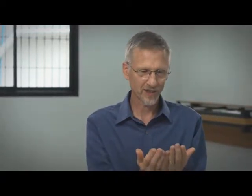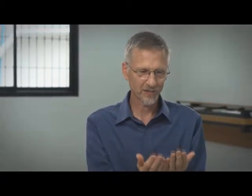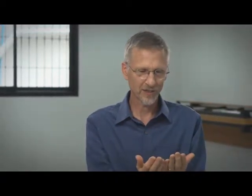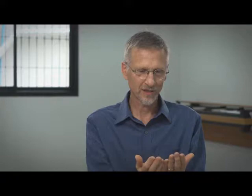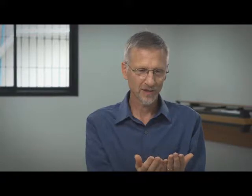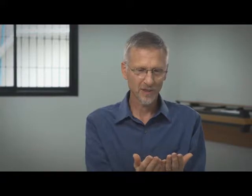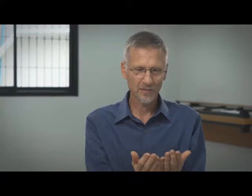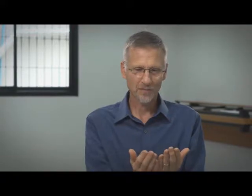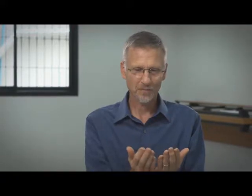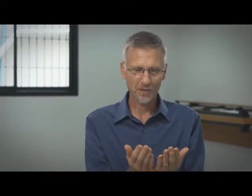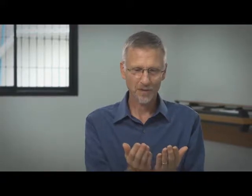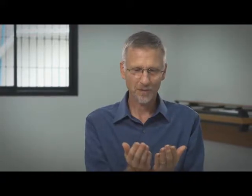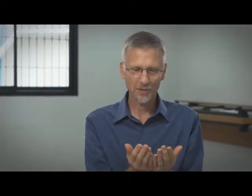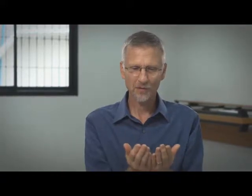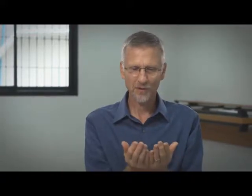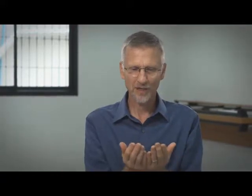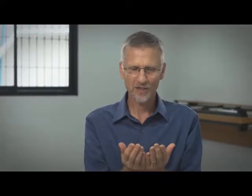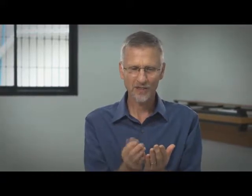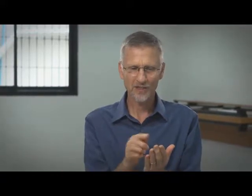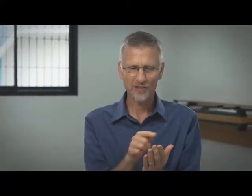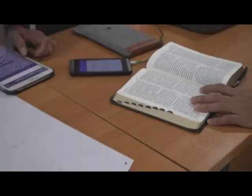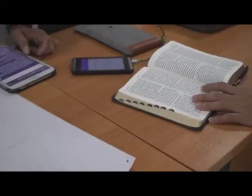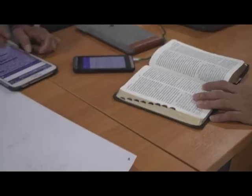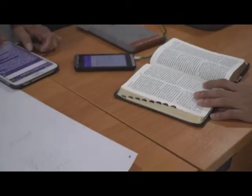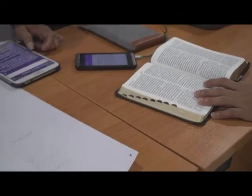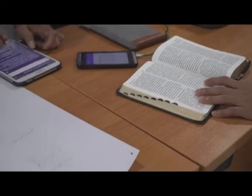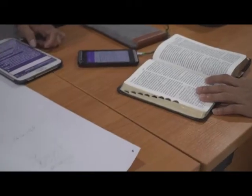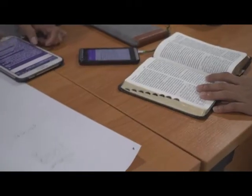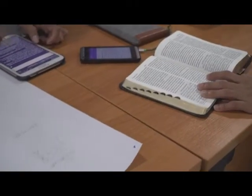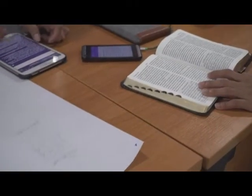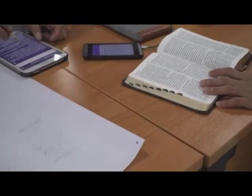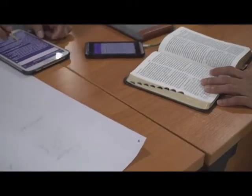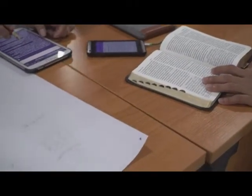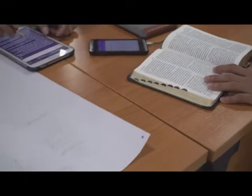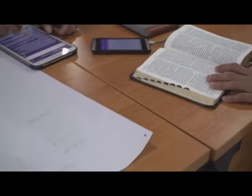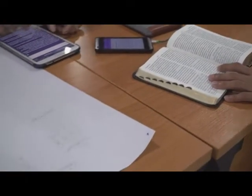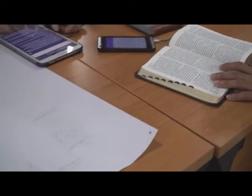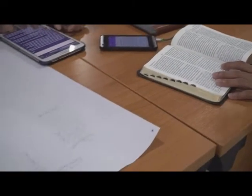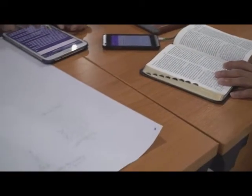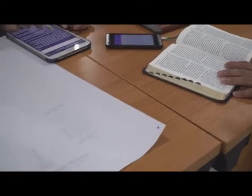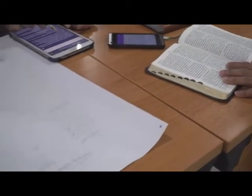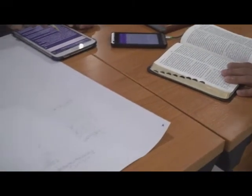can see it, they can read it. But what people don't realize is this is not their language.